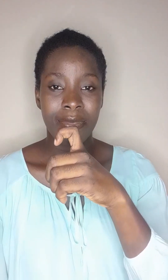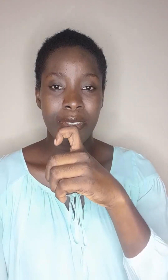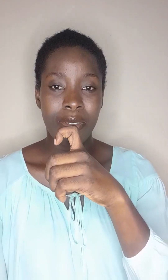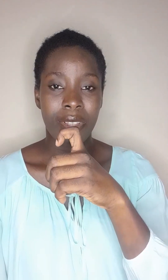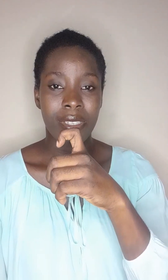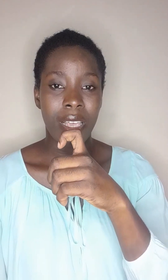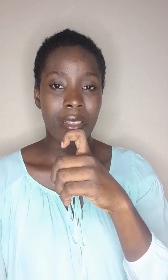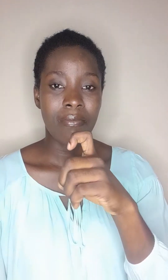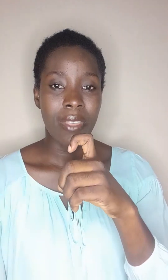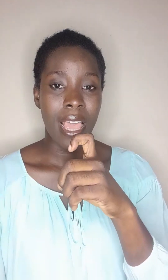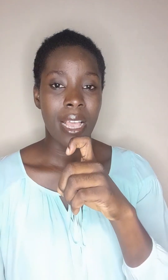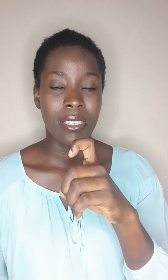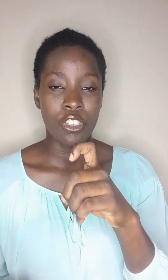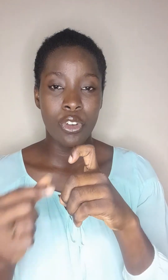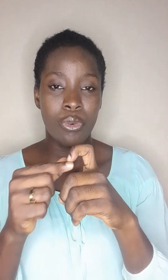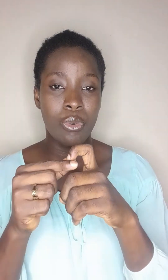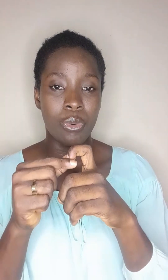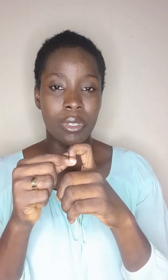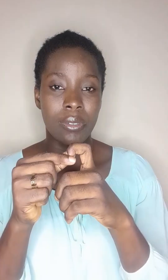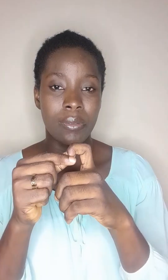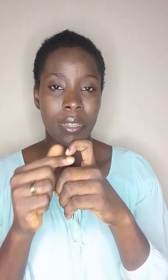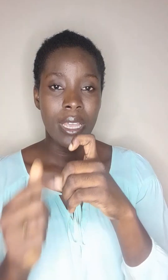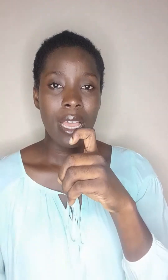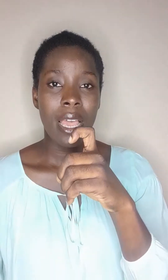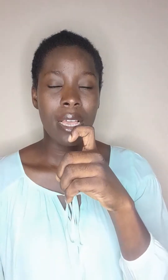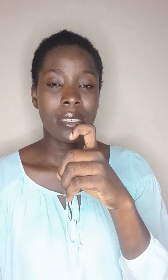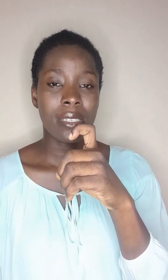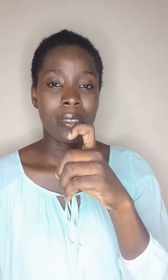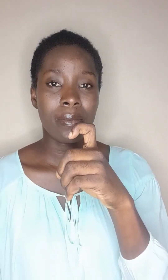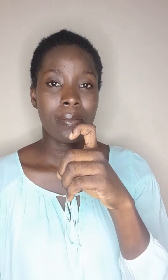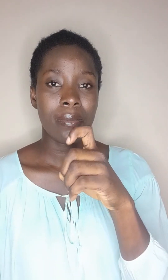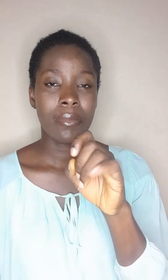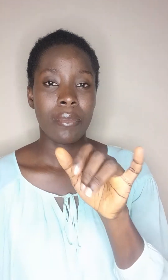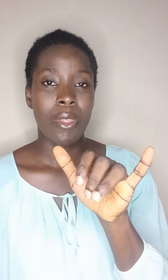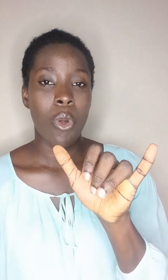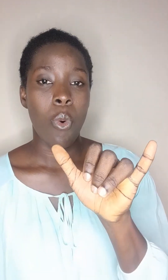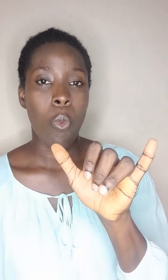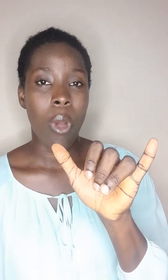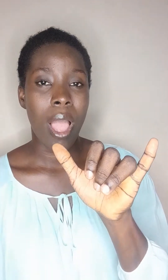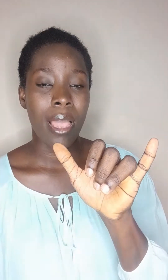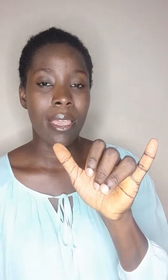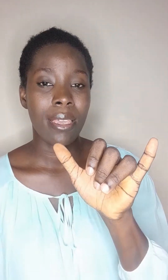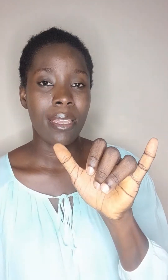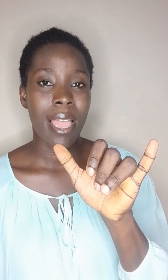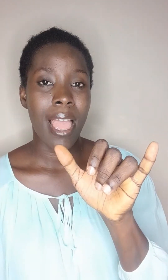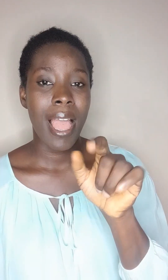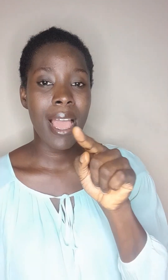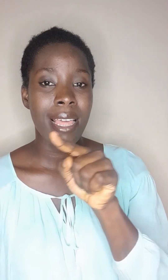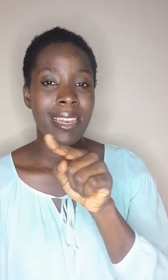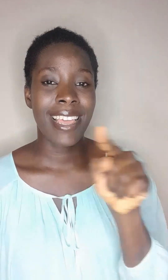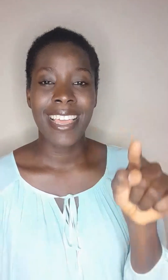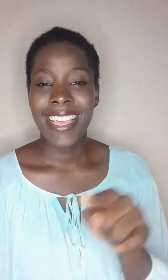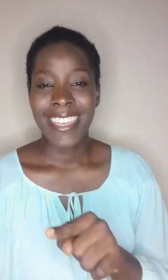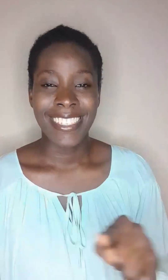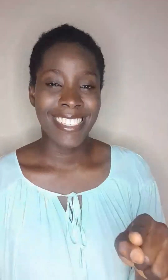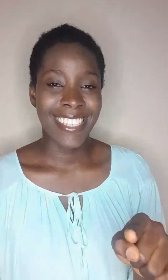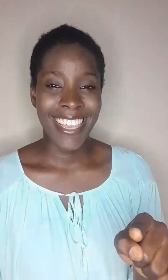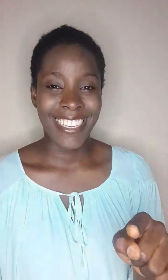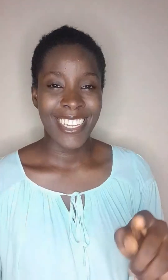So you see the X is crook. X, Y, and Z.